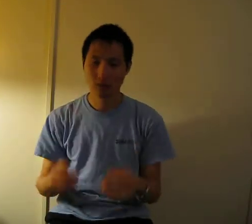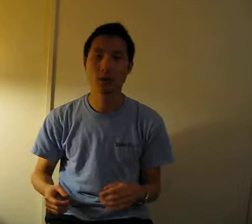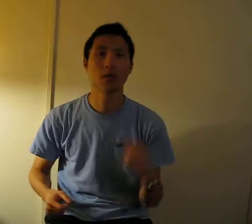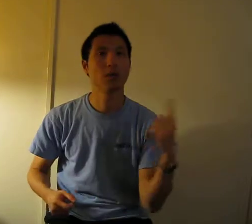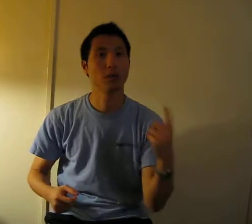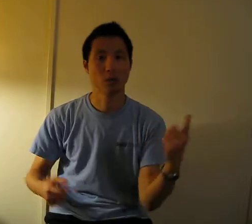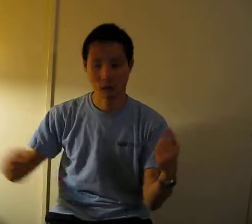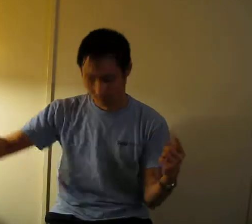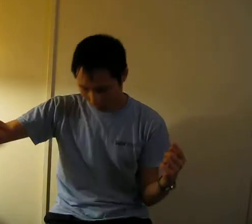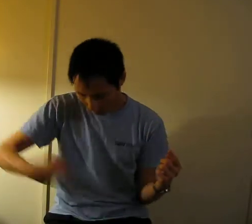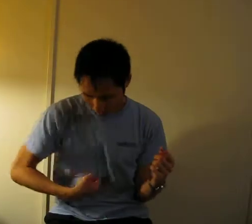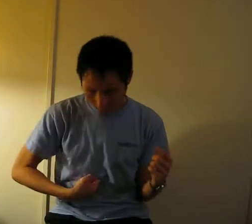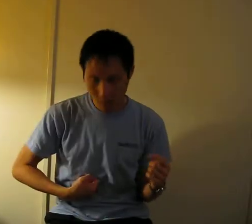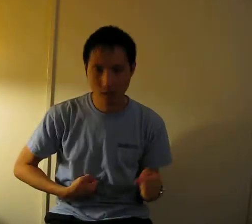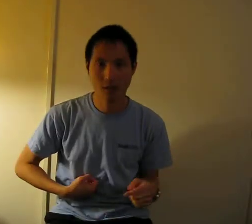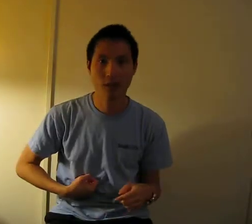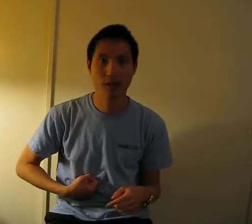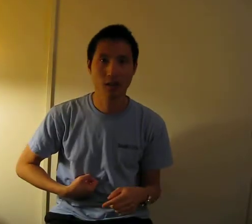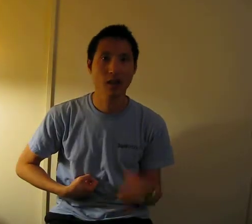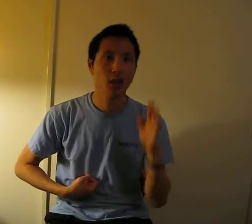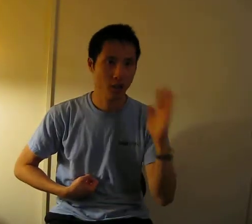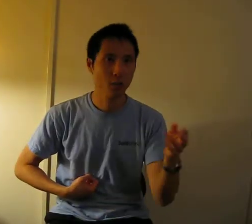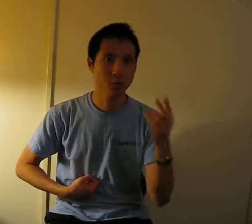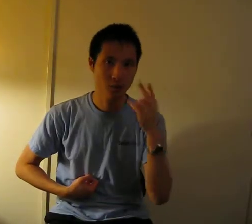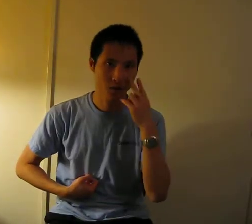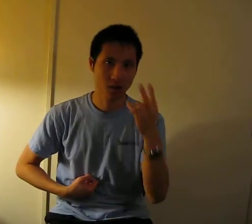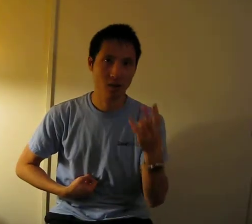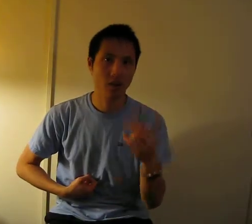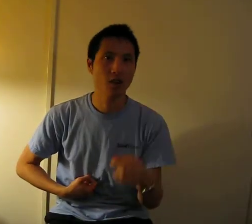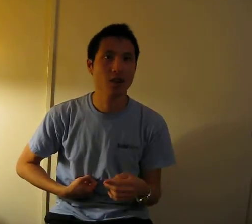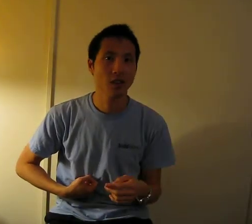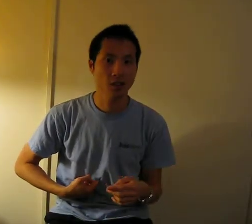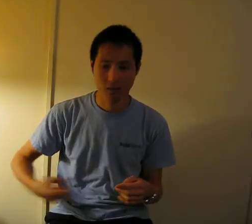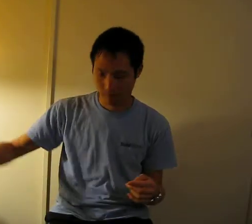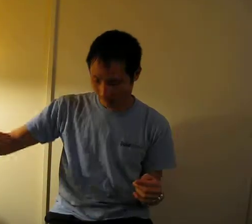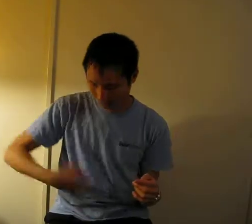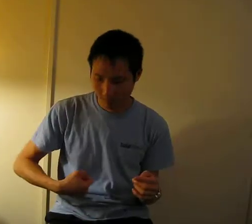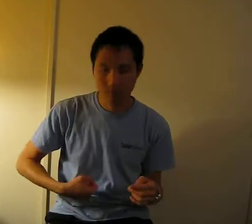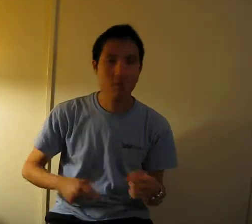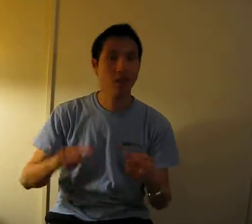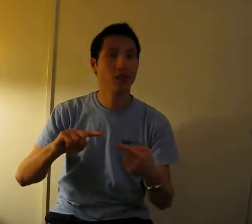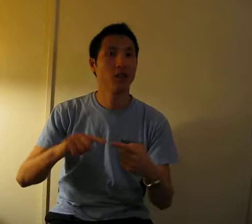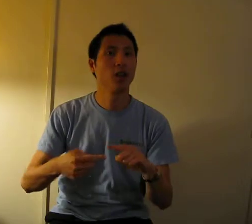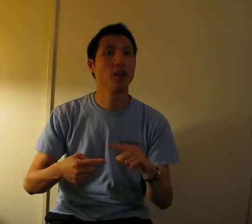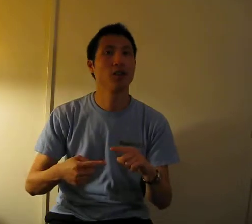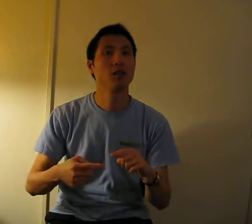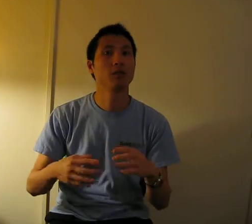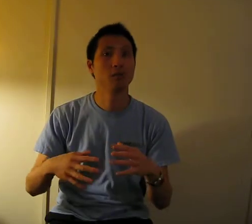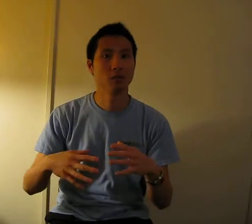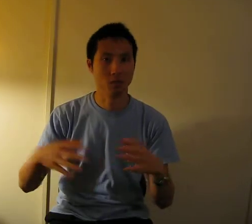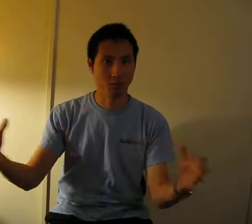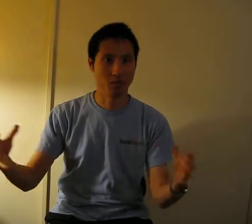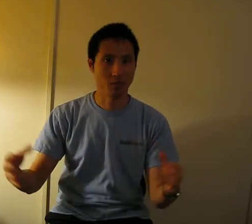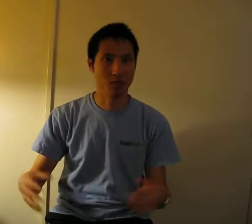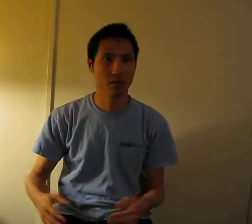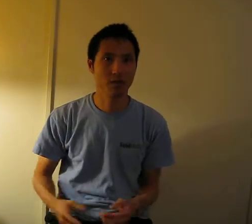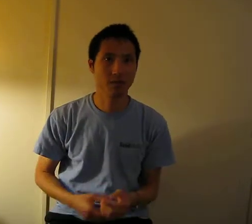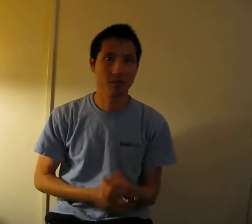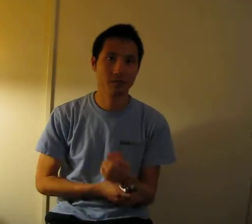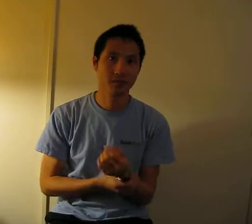head, compare that with when someone punches you in the stomach. You will see that being punched in the stomach is going to hurt more.